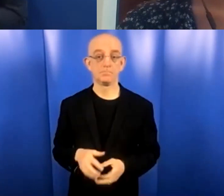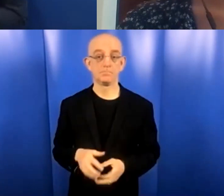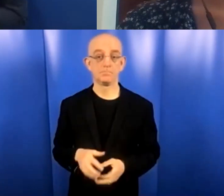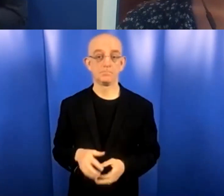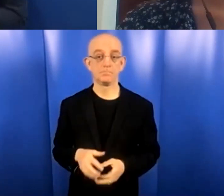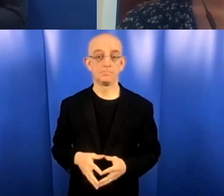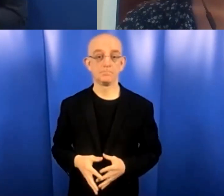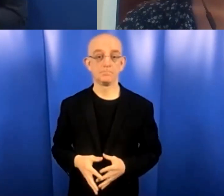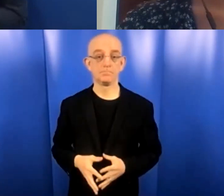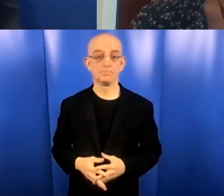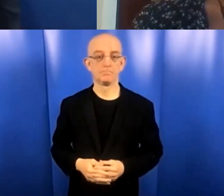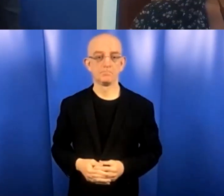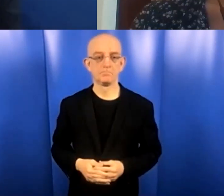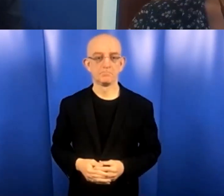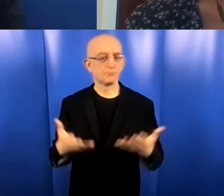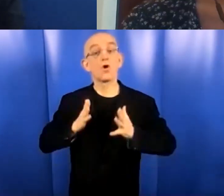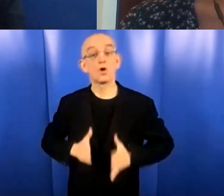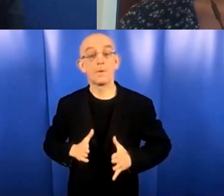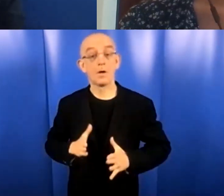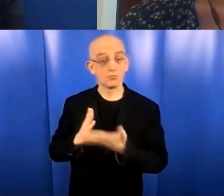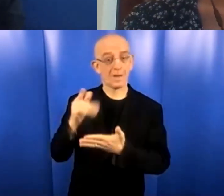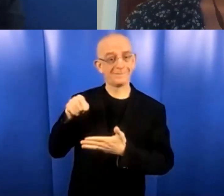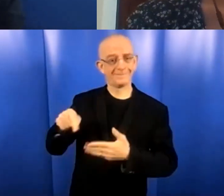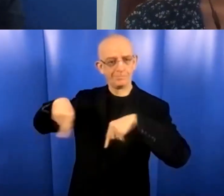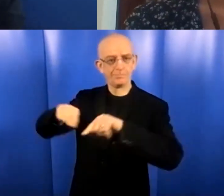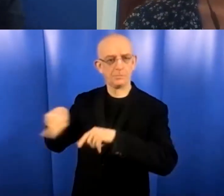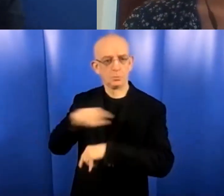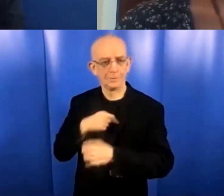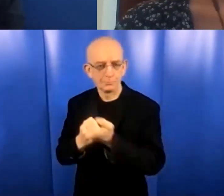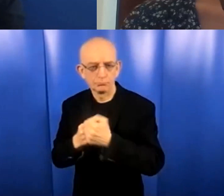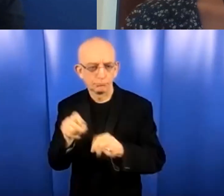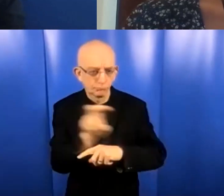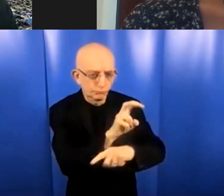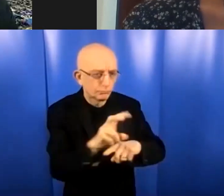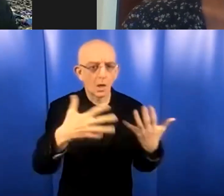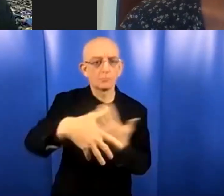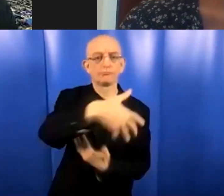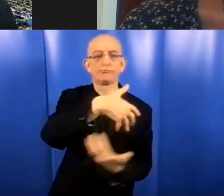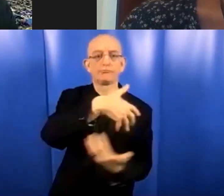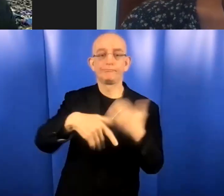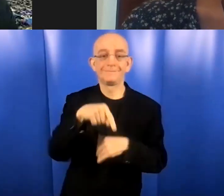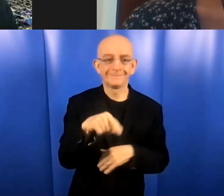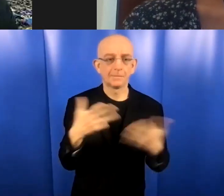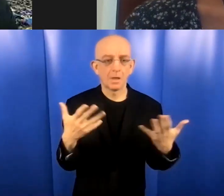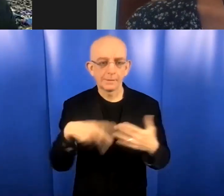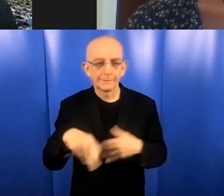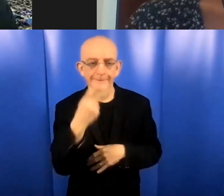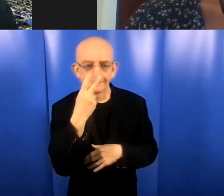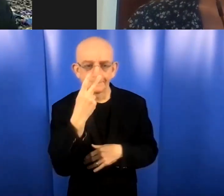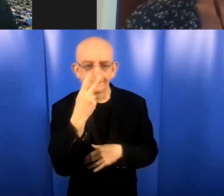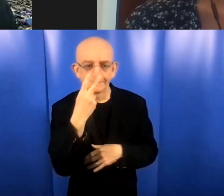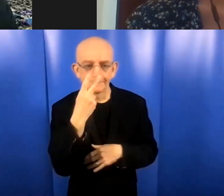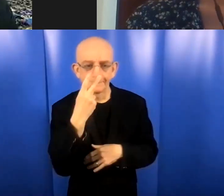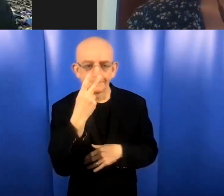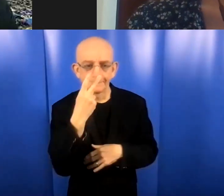have been in prison for their activism. So for instance, we created a campaign called Stand as My Witness that you can all look